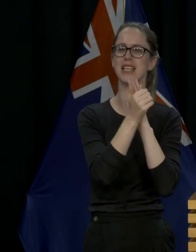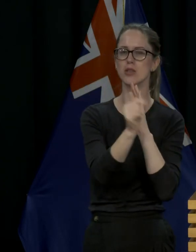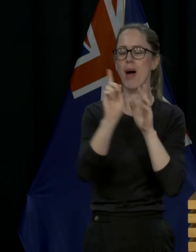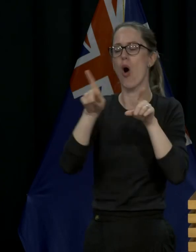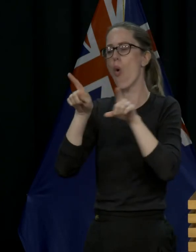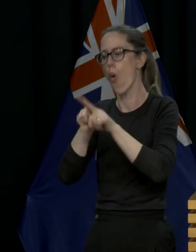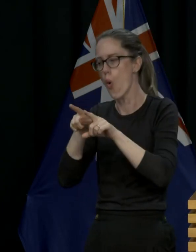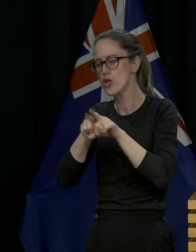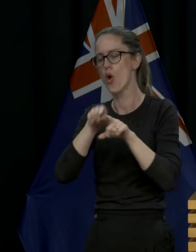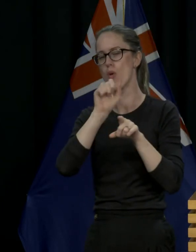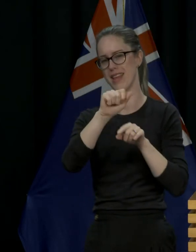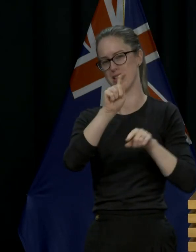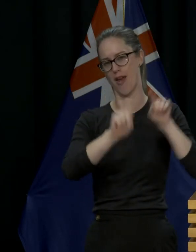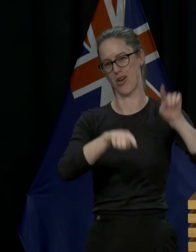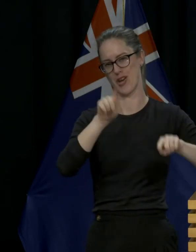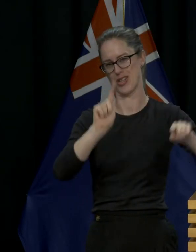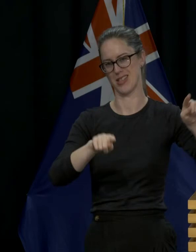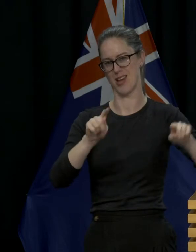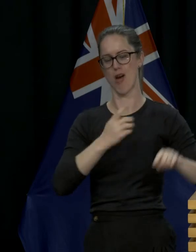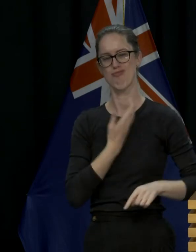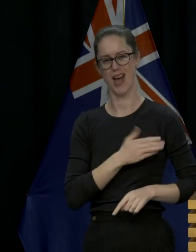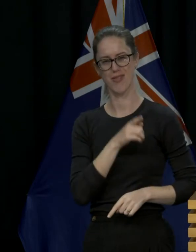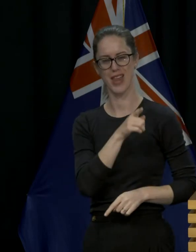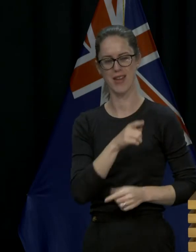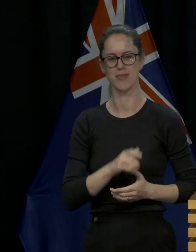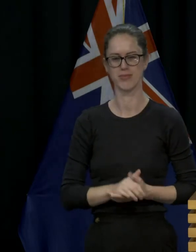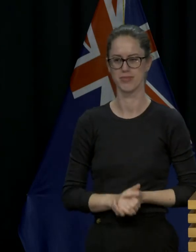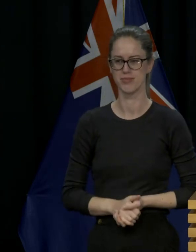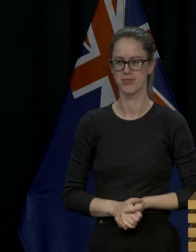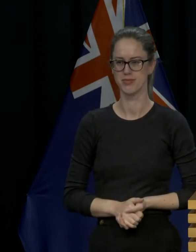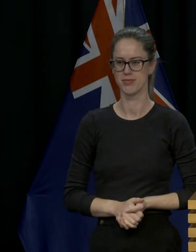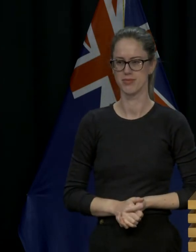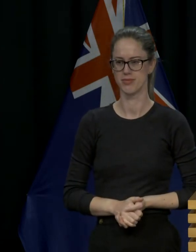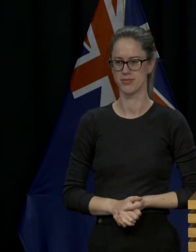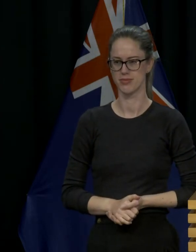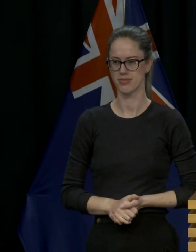to be incredibly diverse, and I'm proud of that. Did you offer